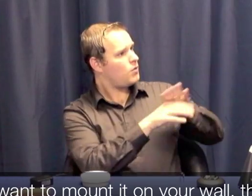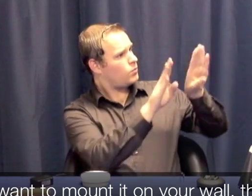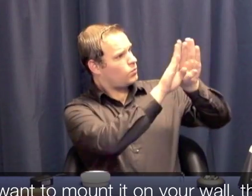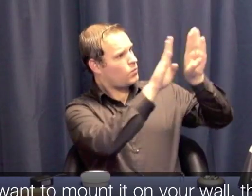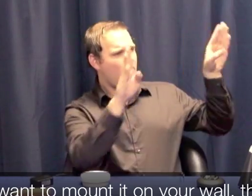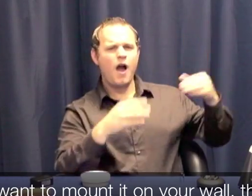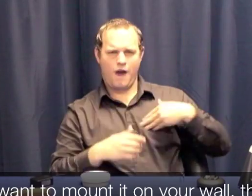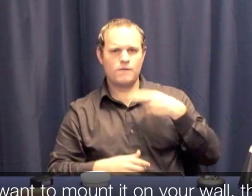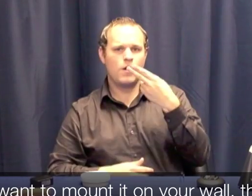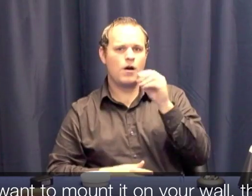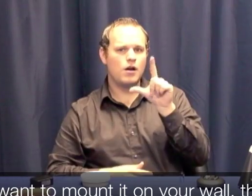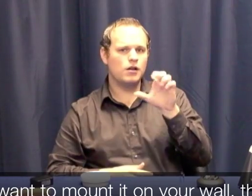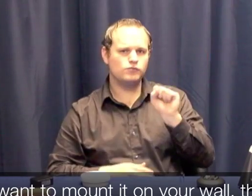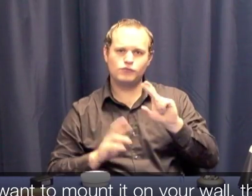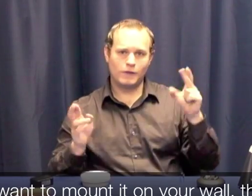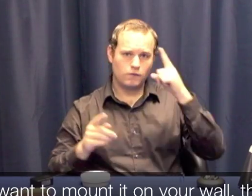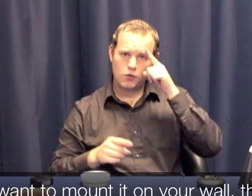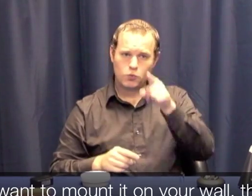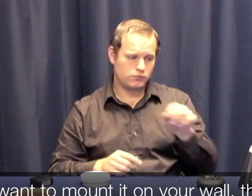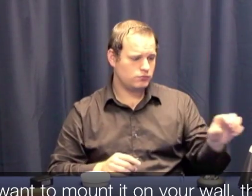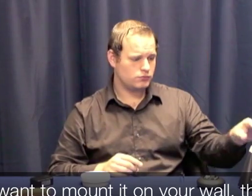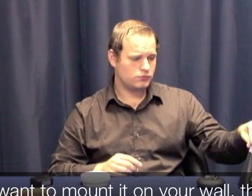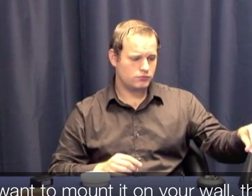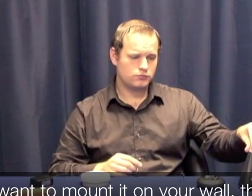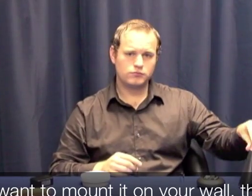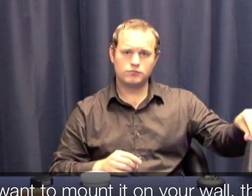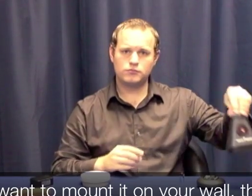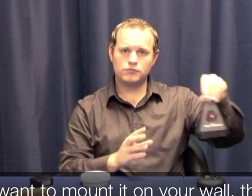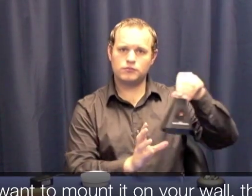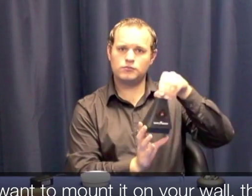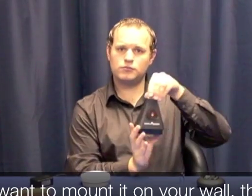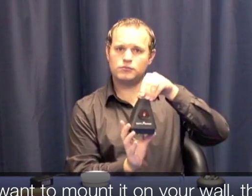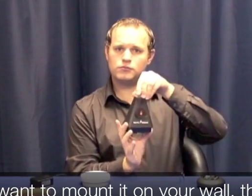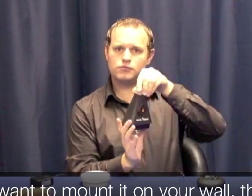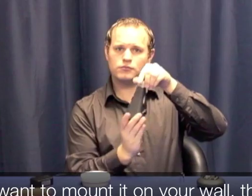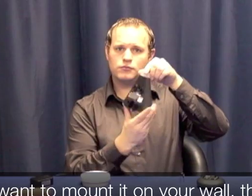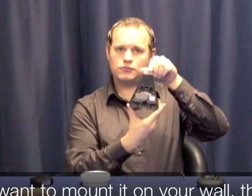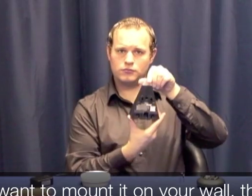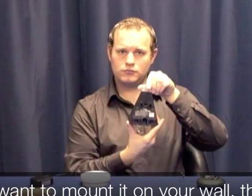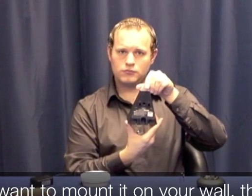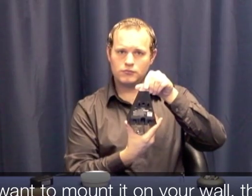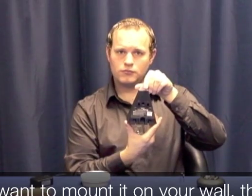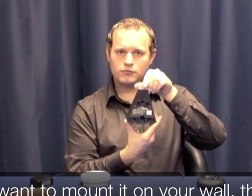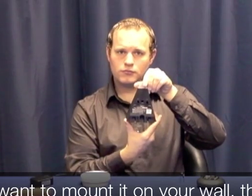If you want to mount it on your wall, the holes are located here.